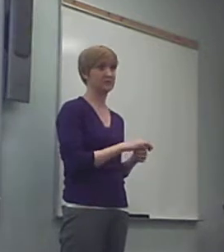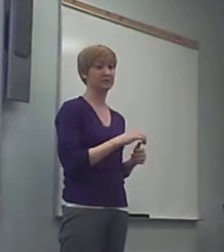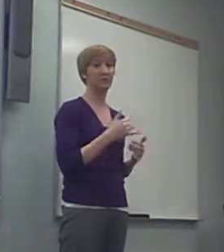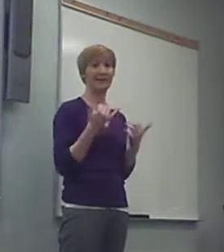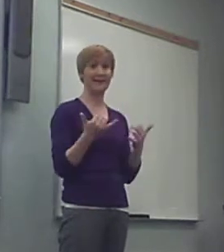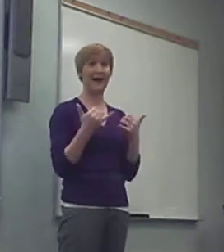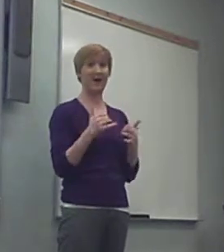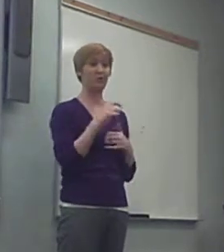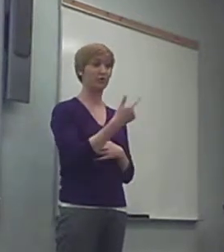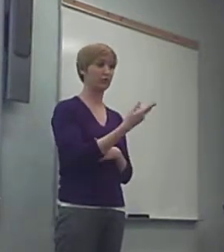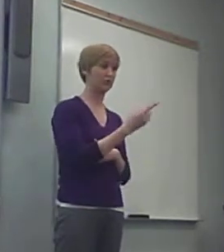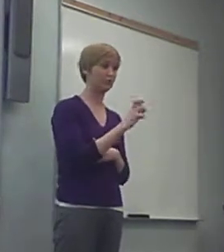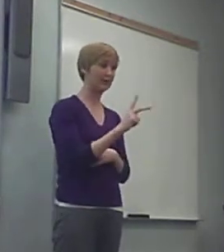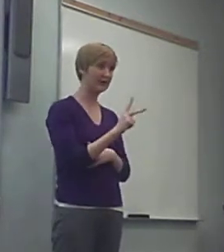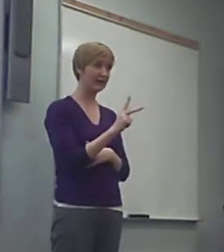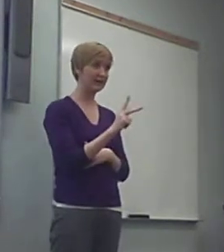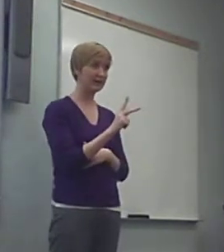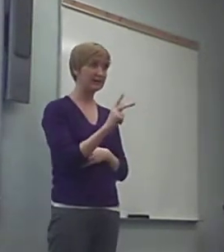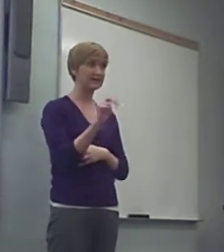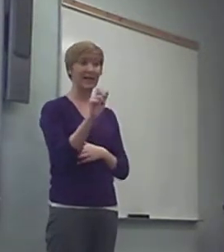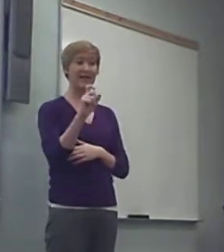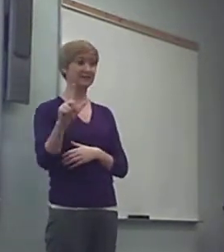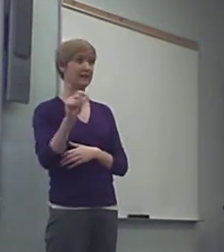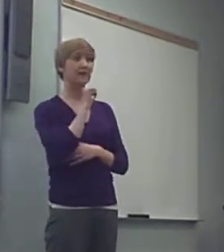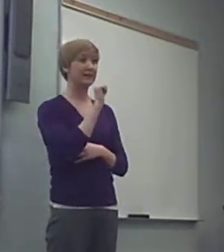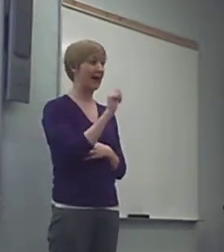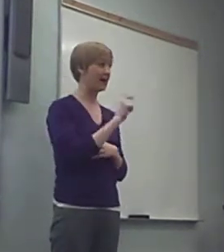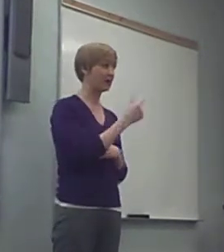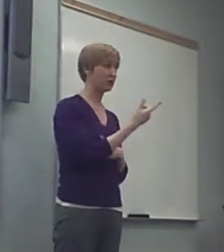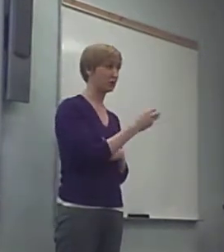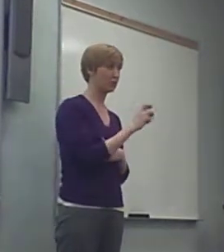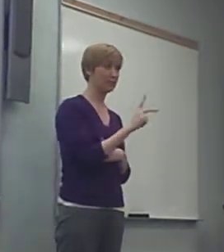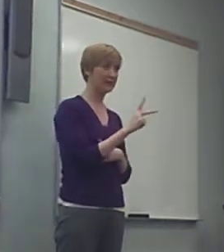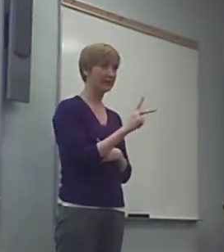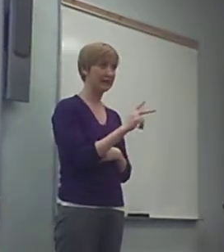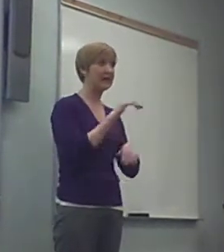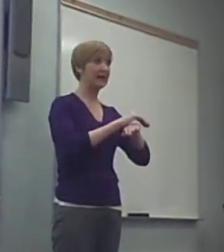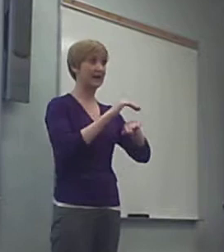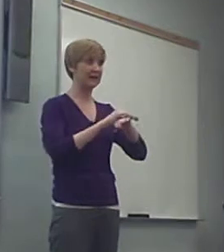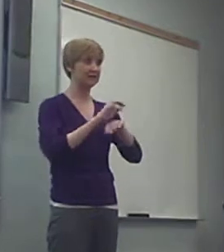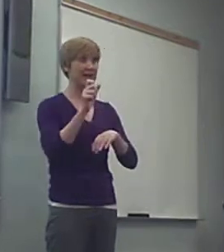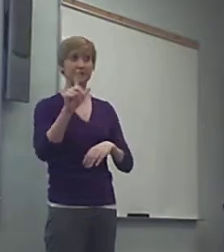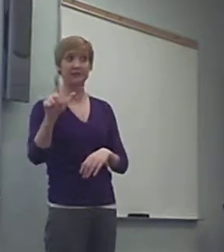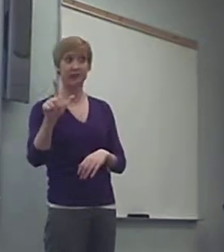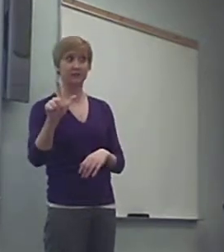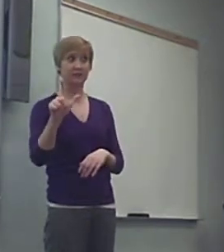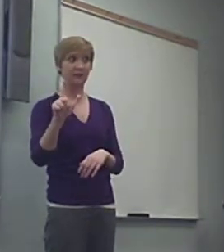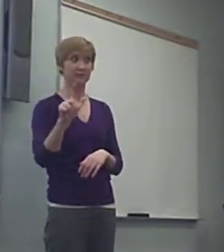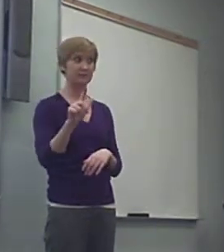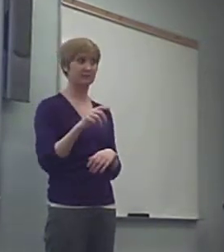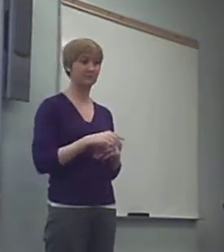going from Greek to English to ASL, which is what we all do, right? It's going Greek to ASL. And there's a big difference between